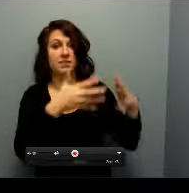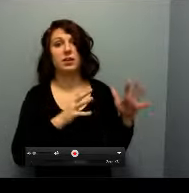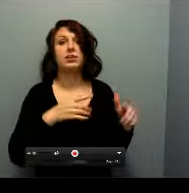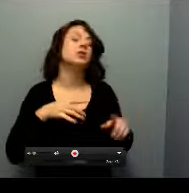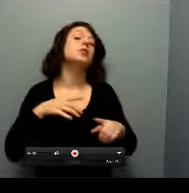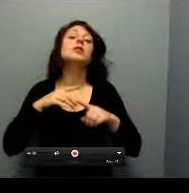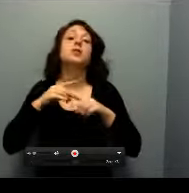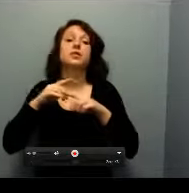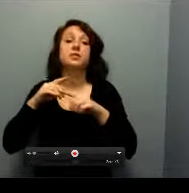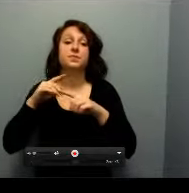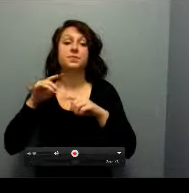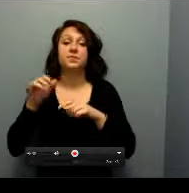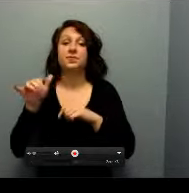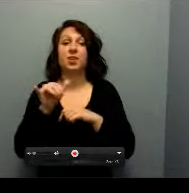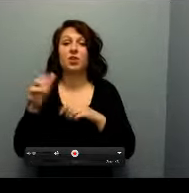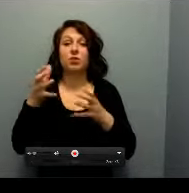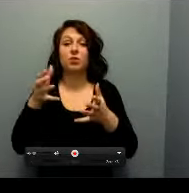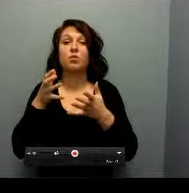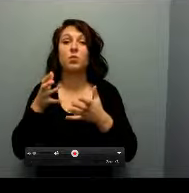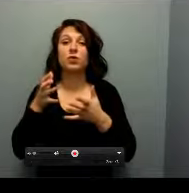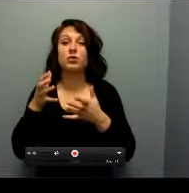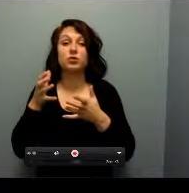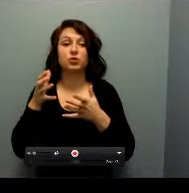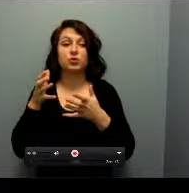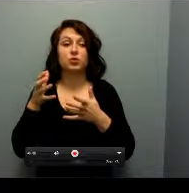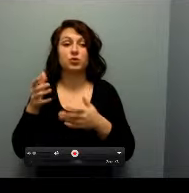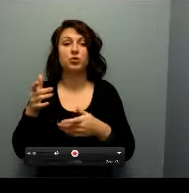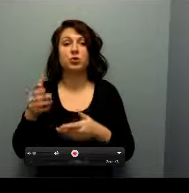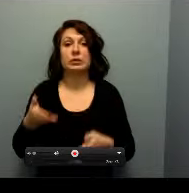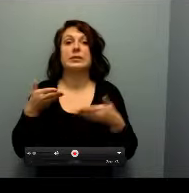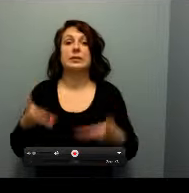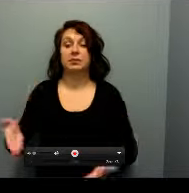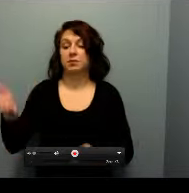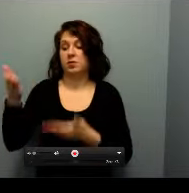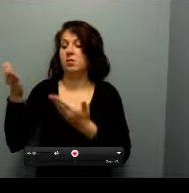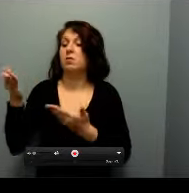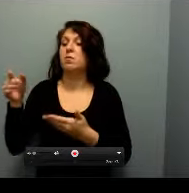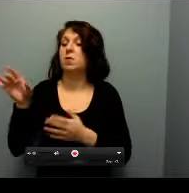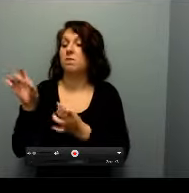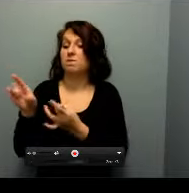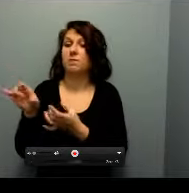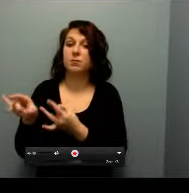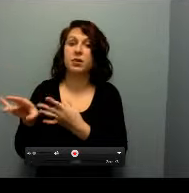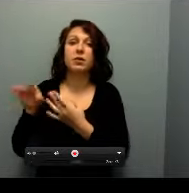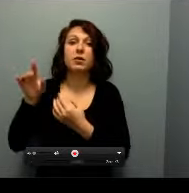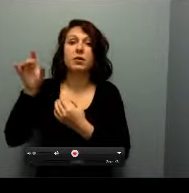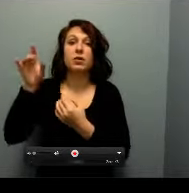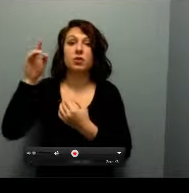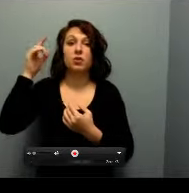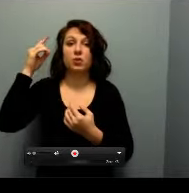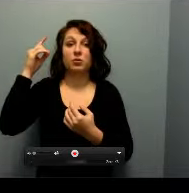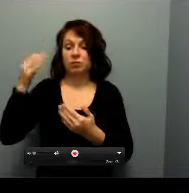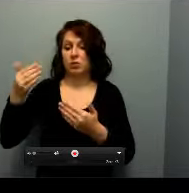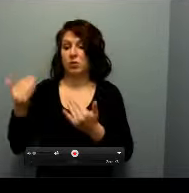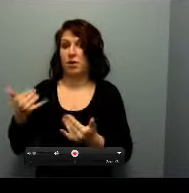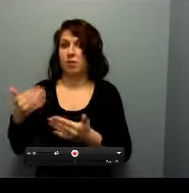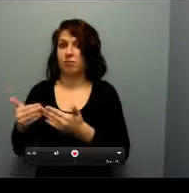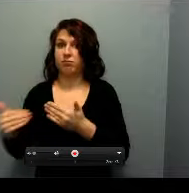But also what you want to do is also provide them feedback so that going